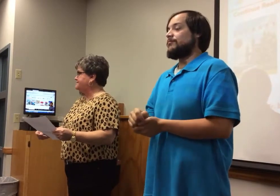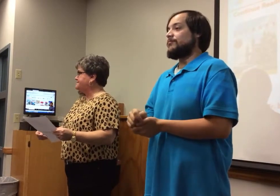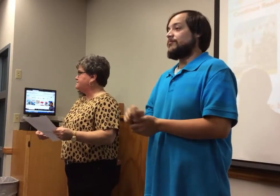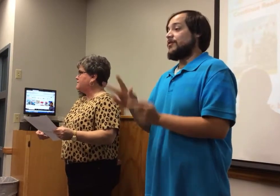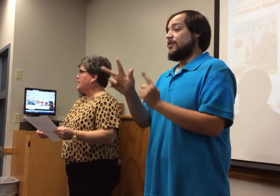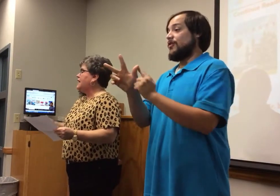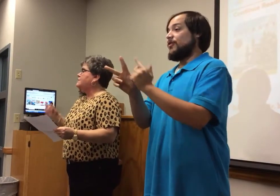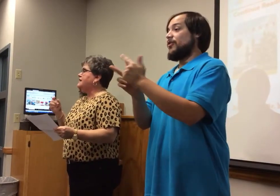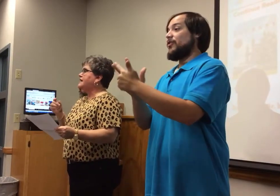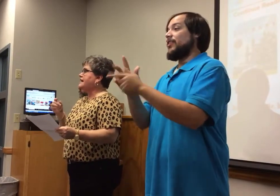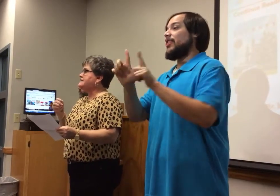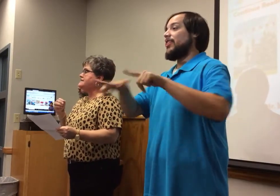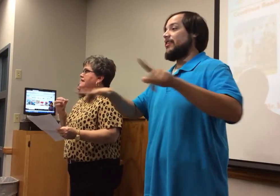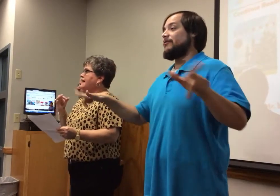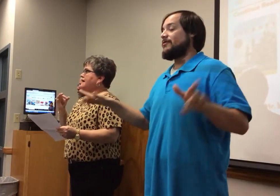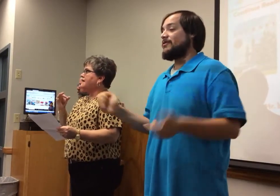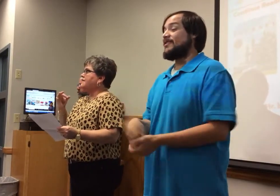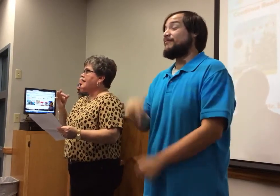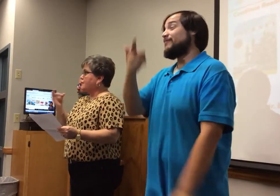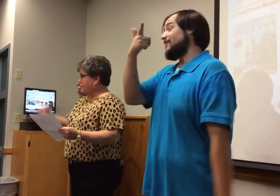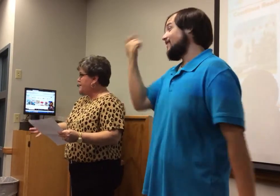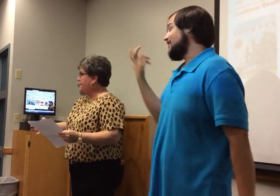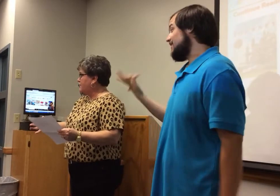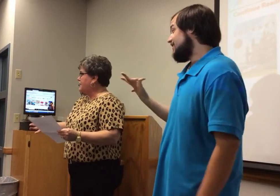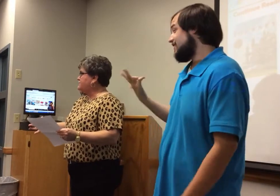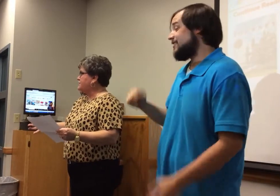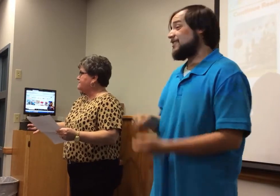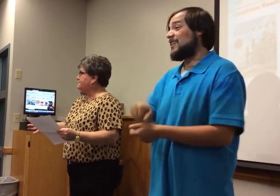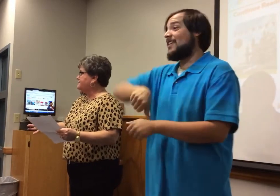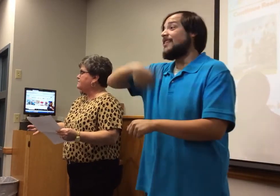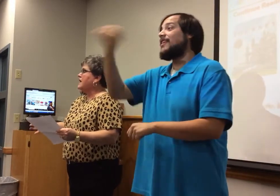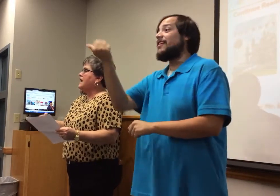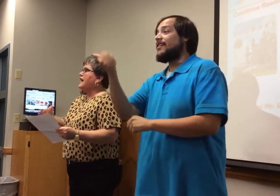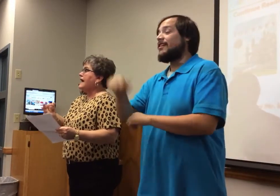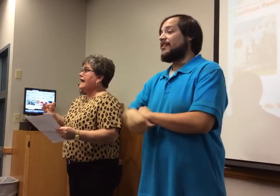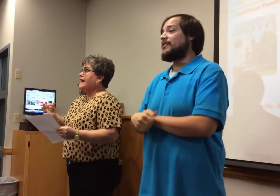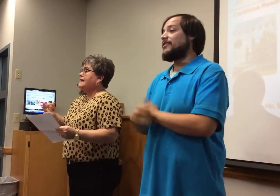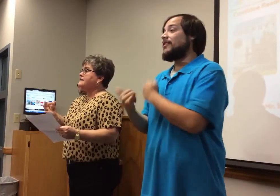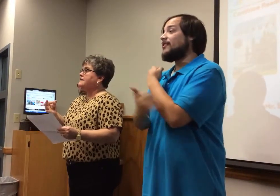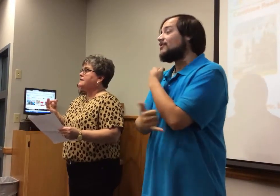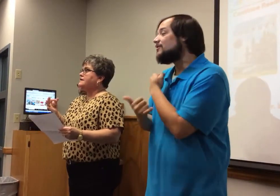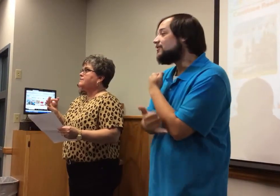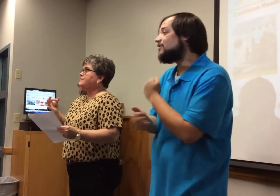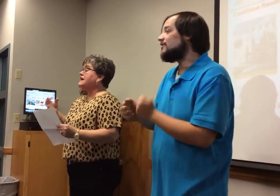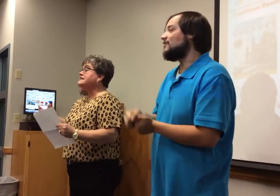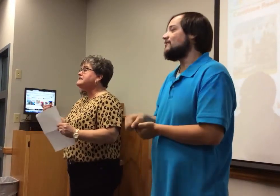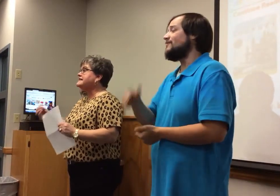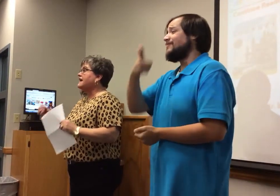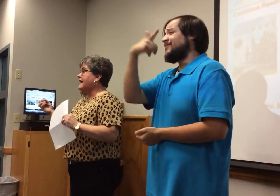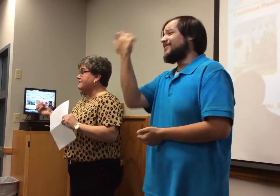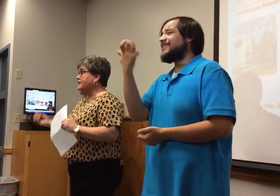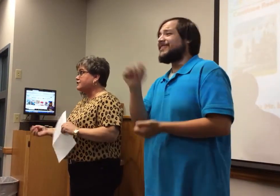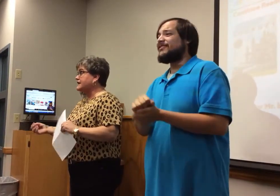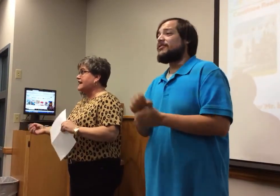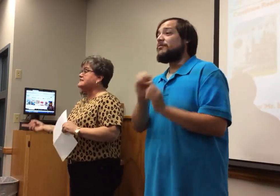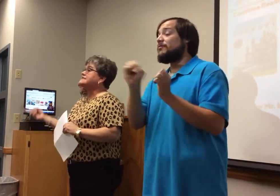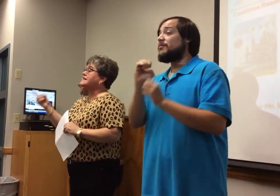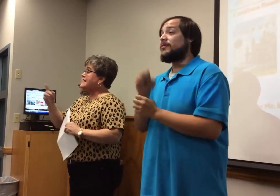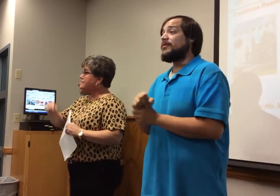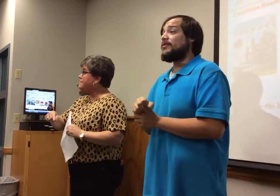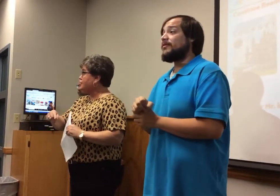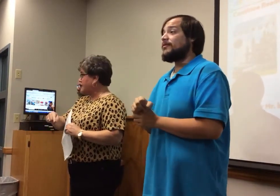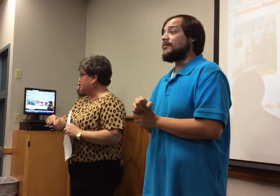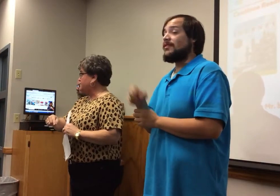trilingual because they are from another country, and because they did not have hearing